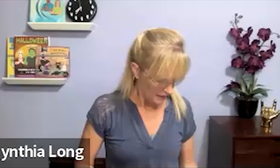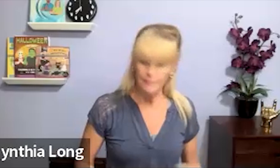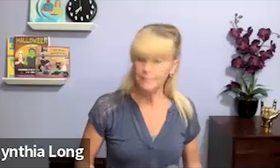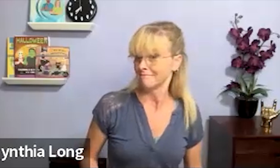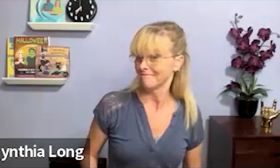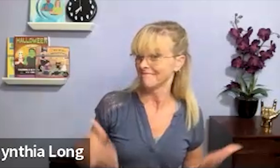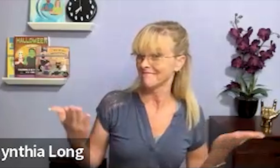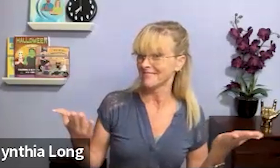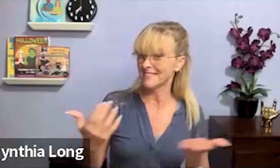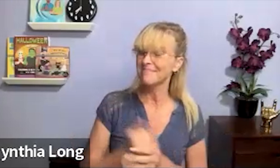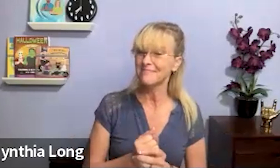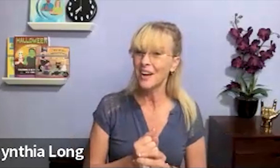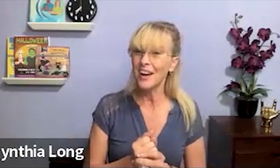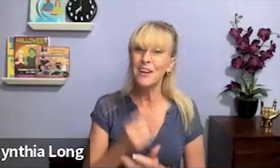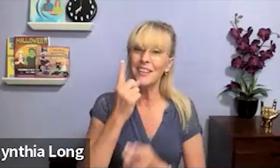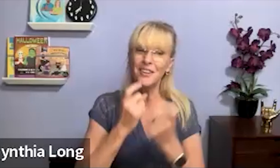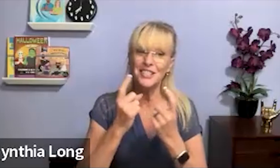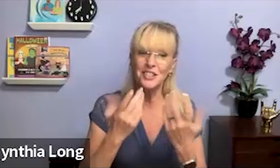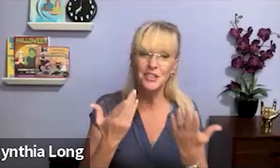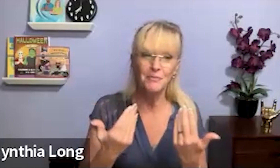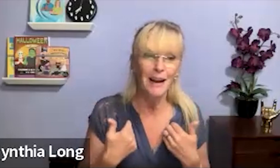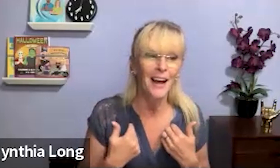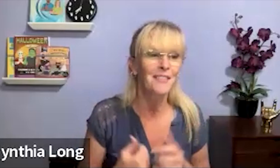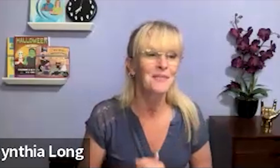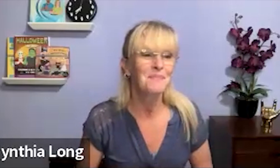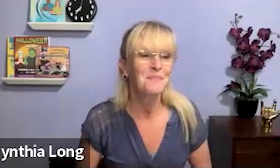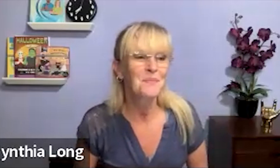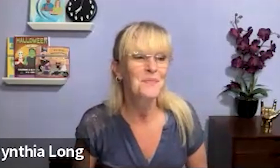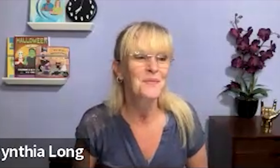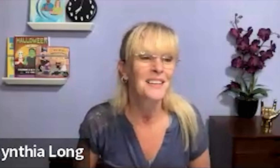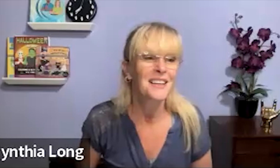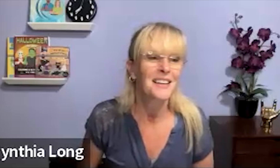Yeah. Okay, what other questions you might have?